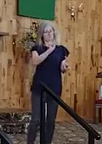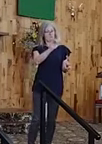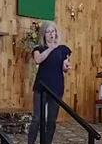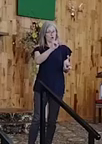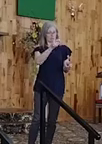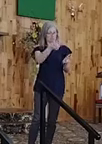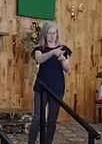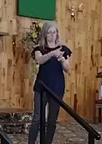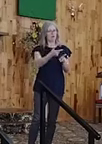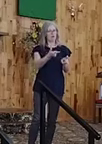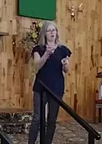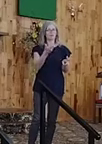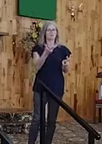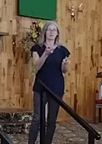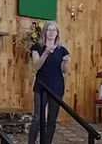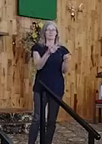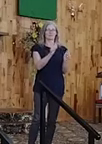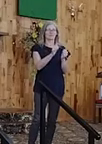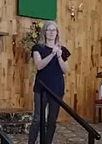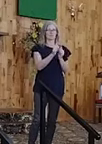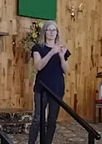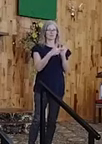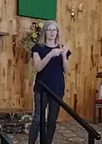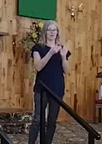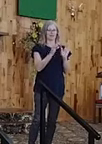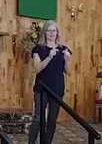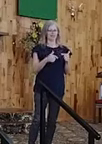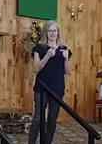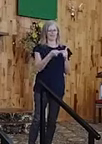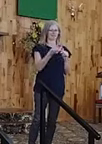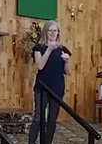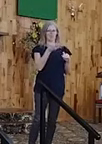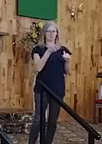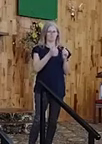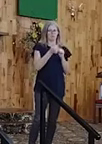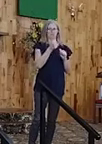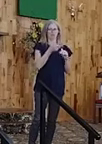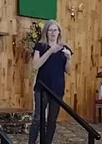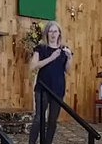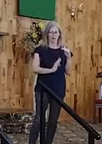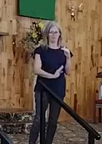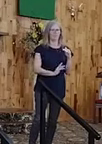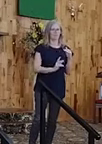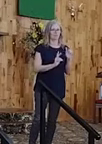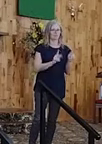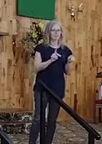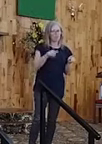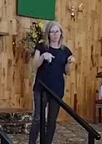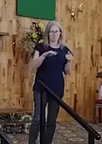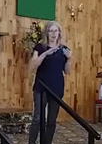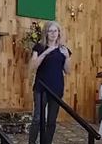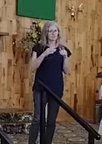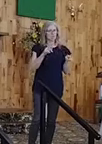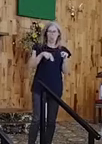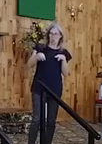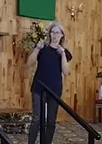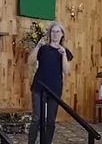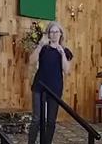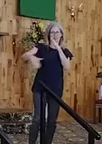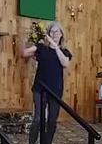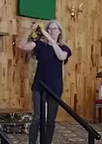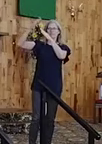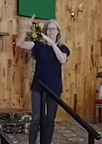probably, according to the rule of life, one of the lowliest members of the community, looked at the highest member of the community,